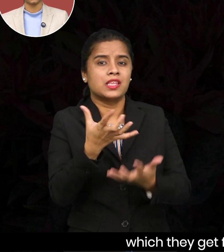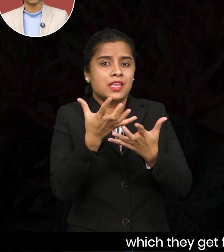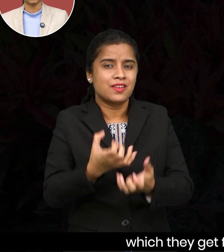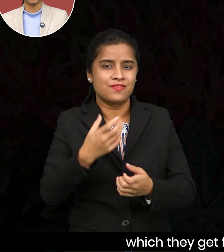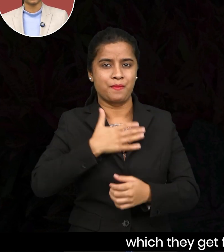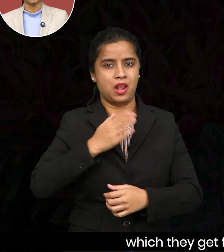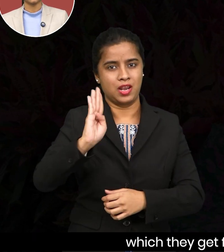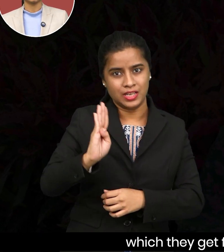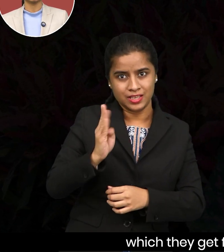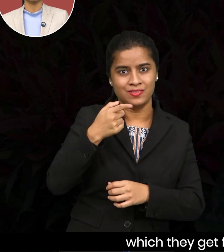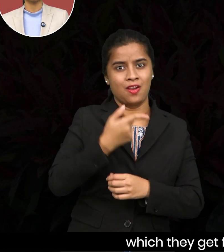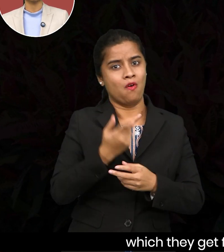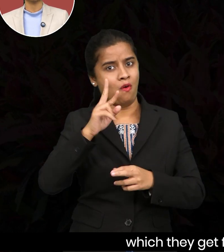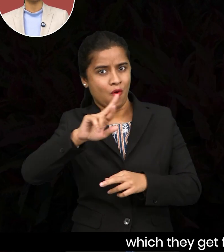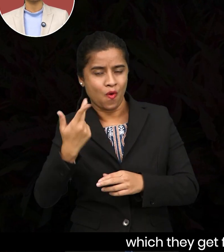stores.